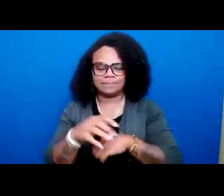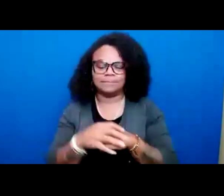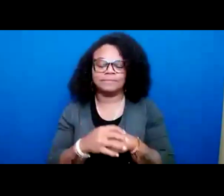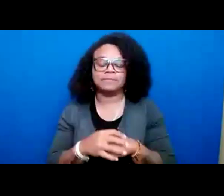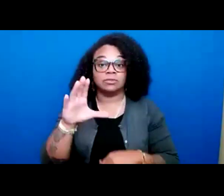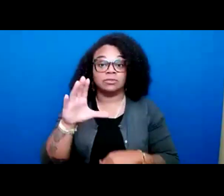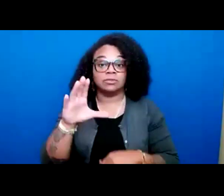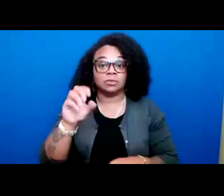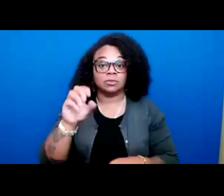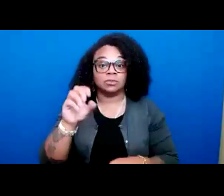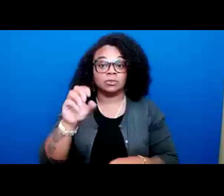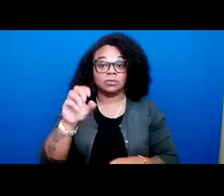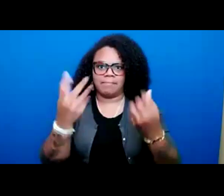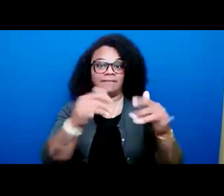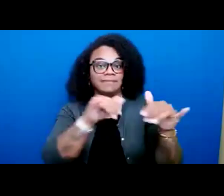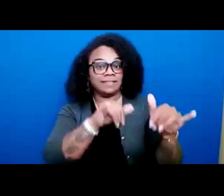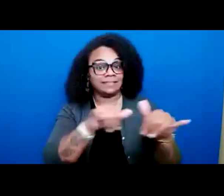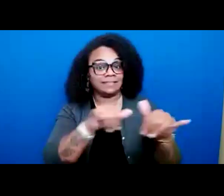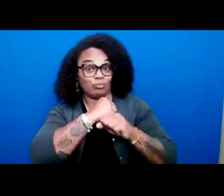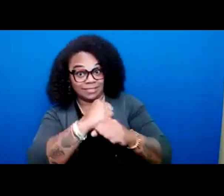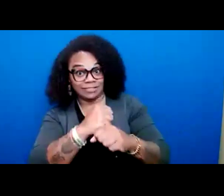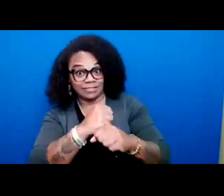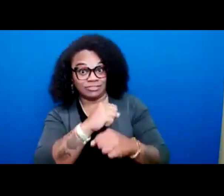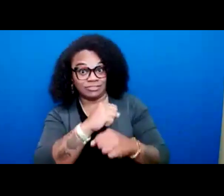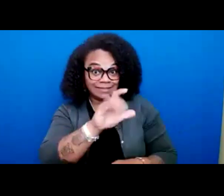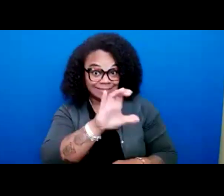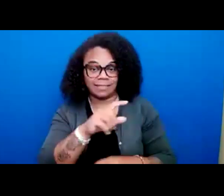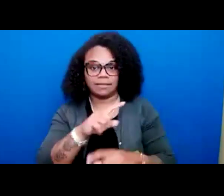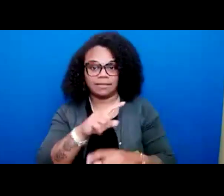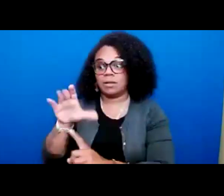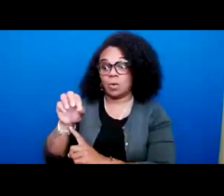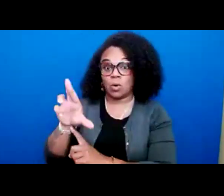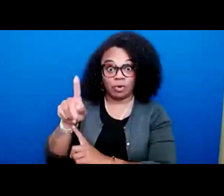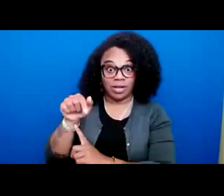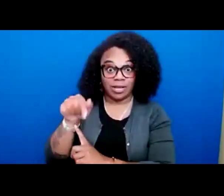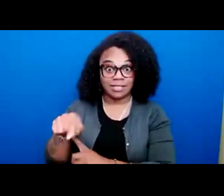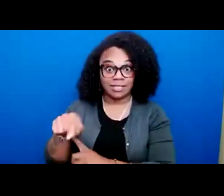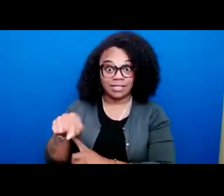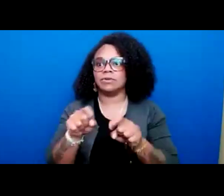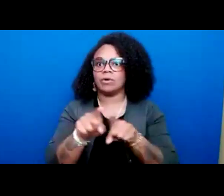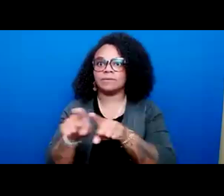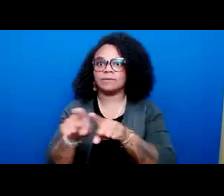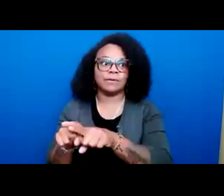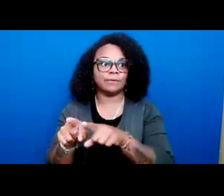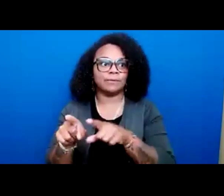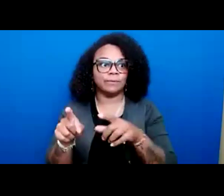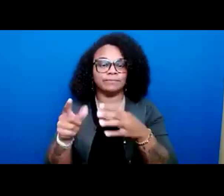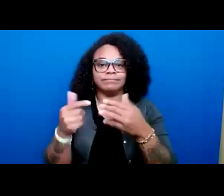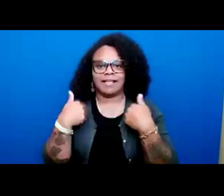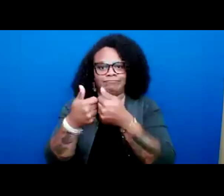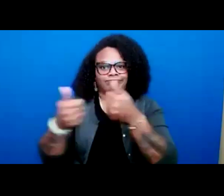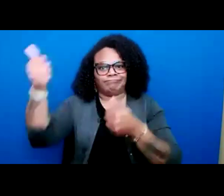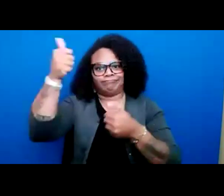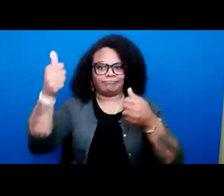same protections as an LLC. Corporations are also, though, they're regulated. They have